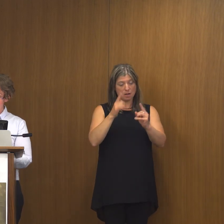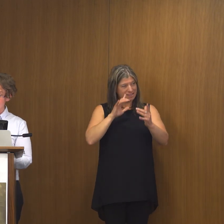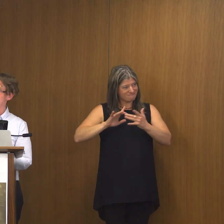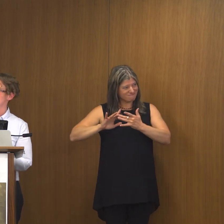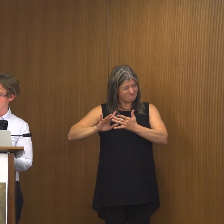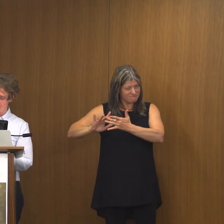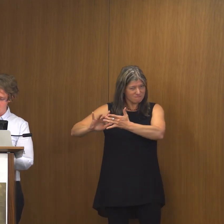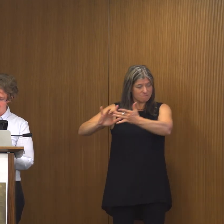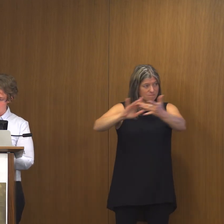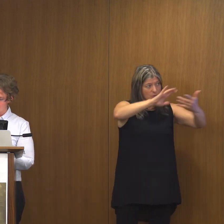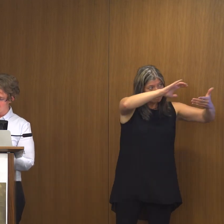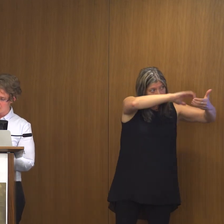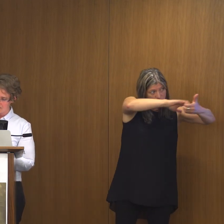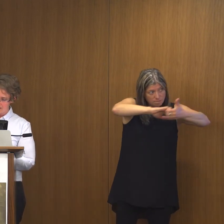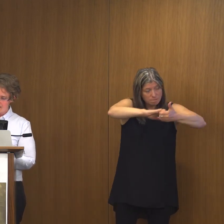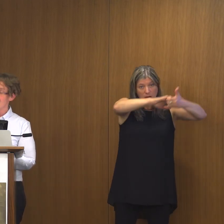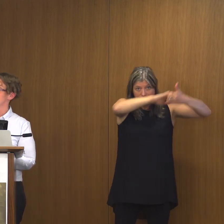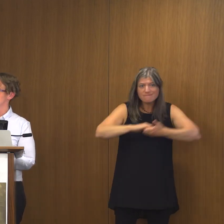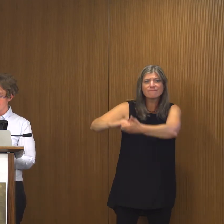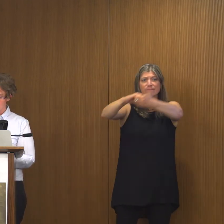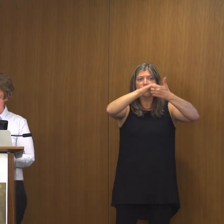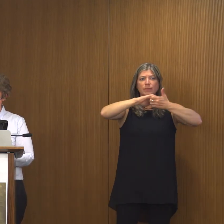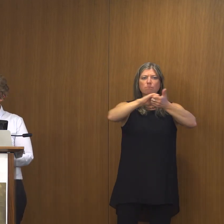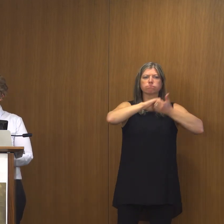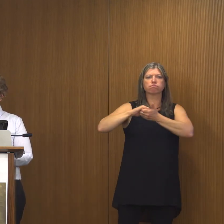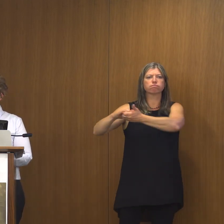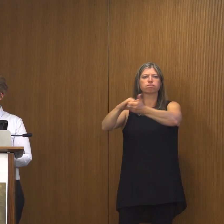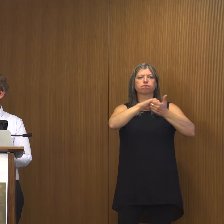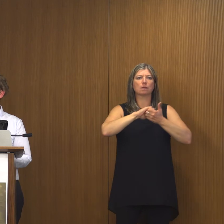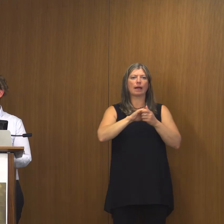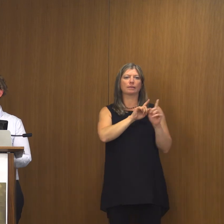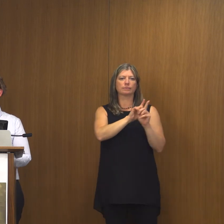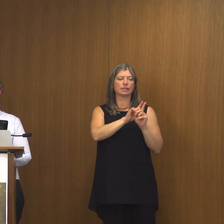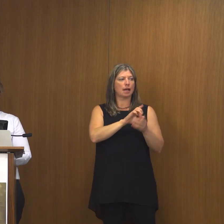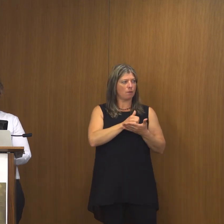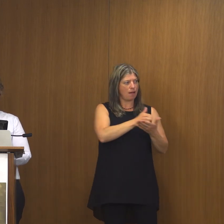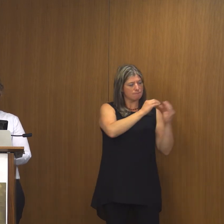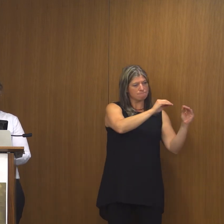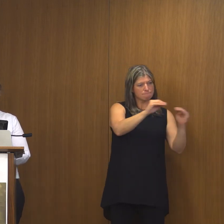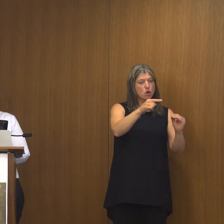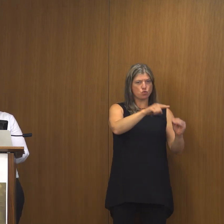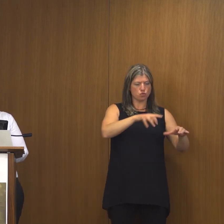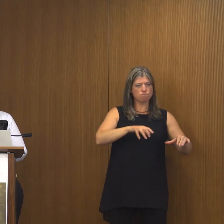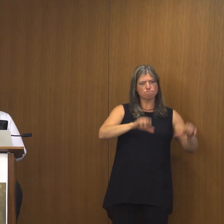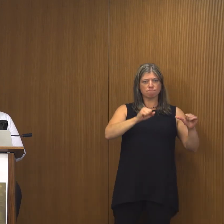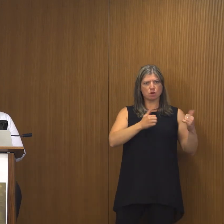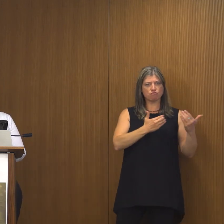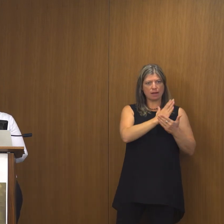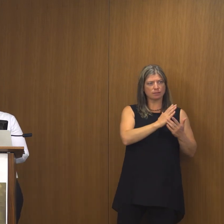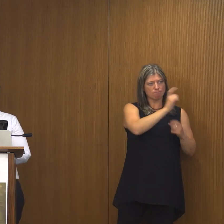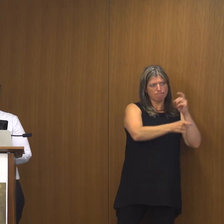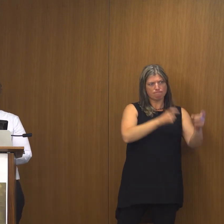network and with each other, and as a mentor to be able to help them be as influential as they can possibly be in